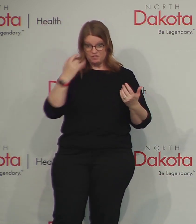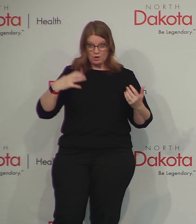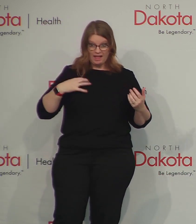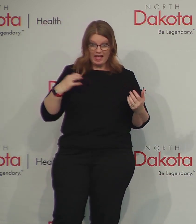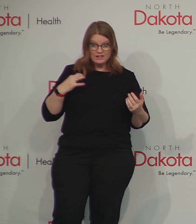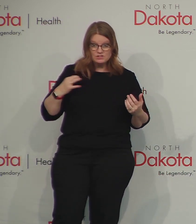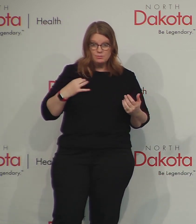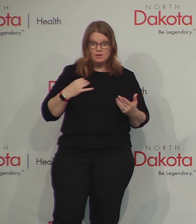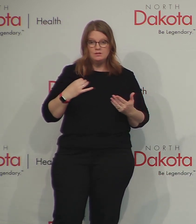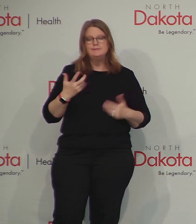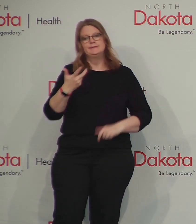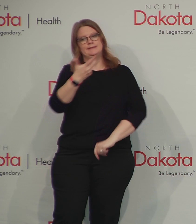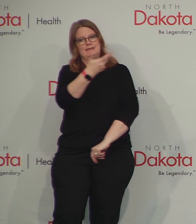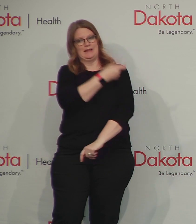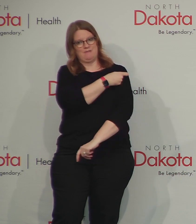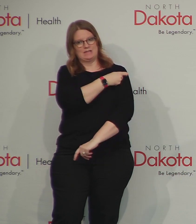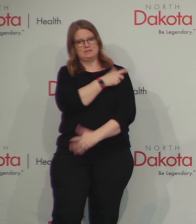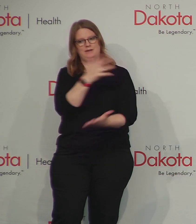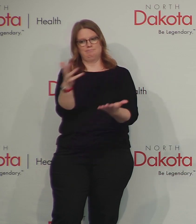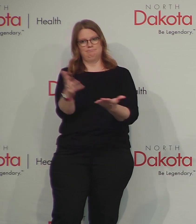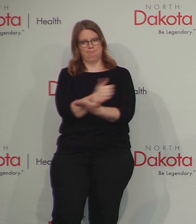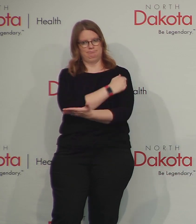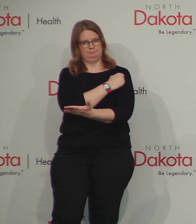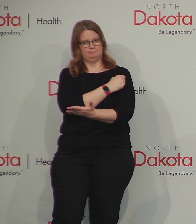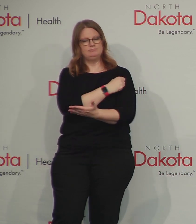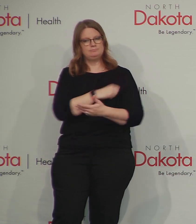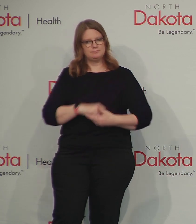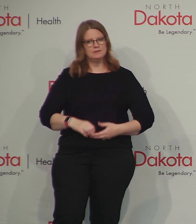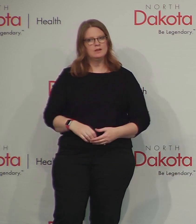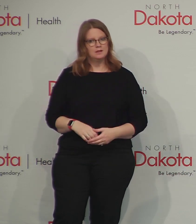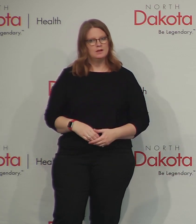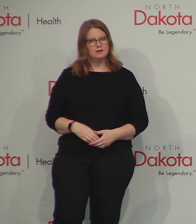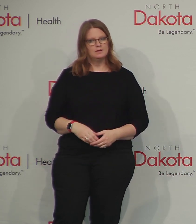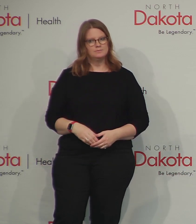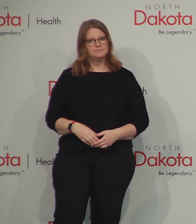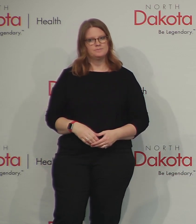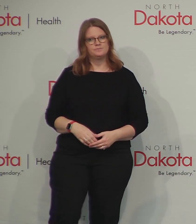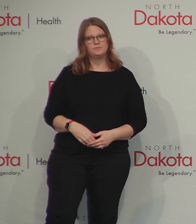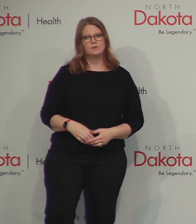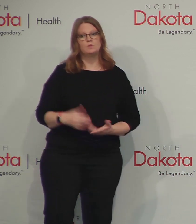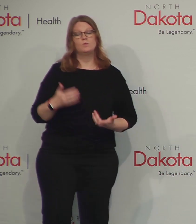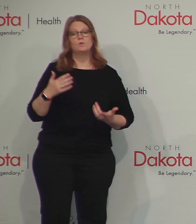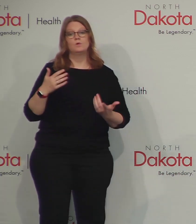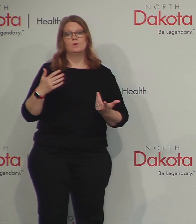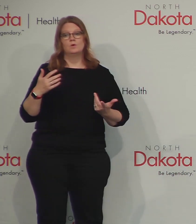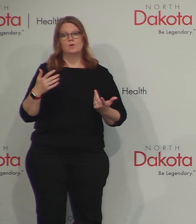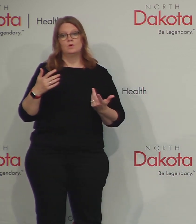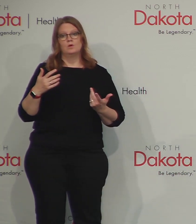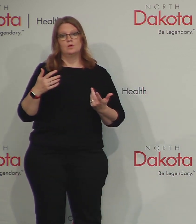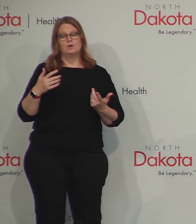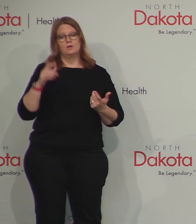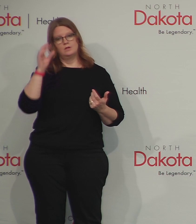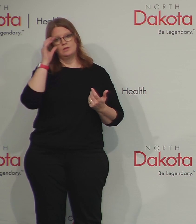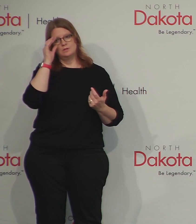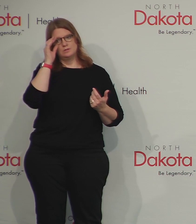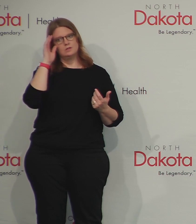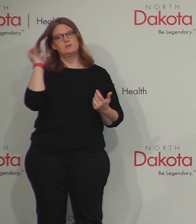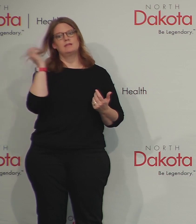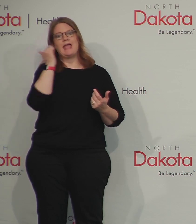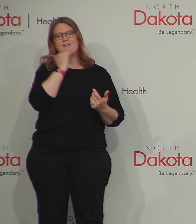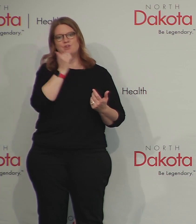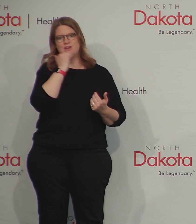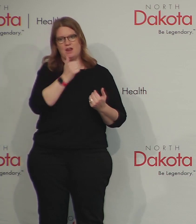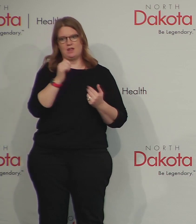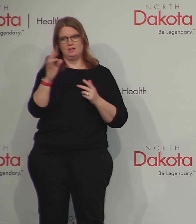to get vaccinated, please do, and please so quickly. You should know that we do have calls coming in every